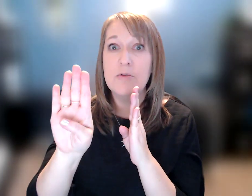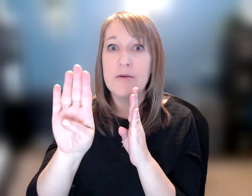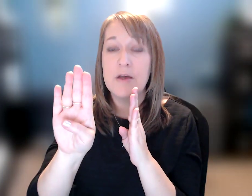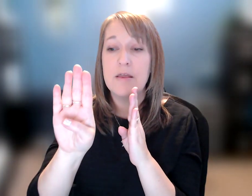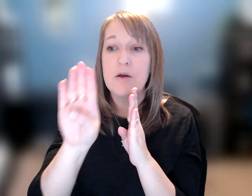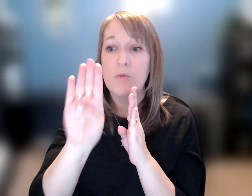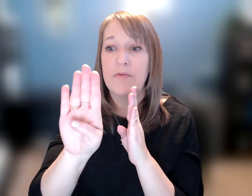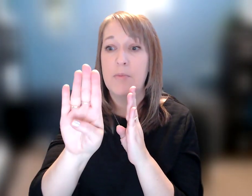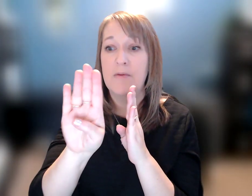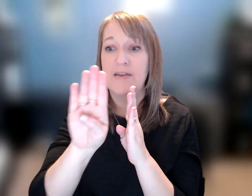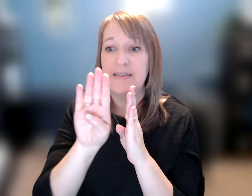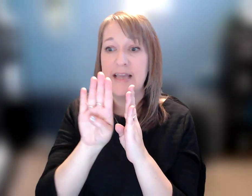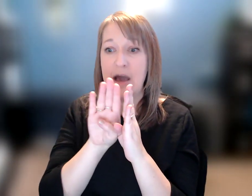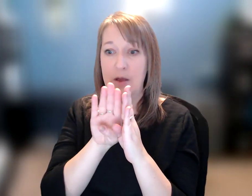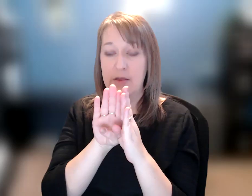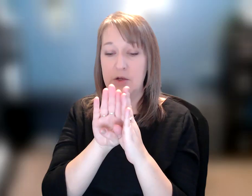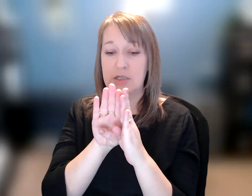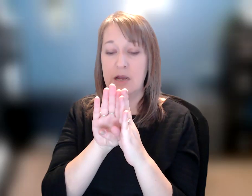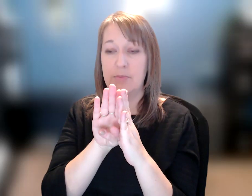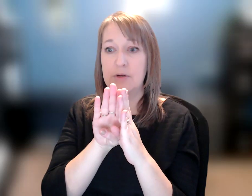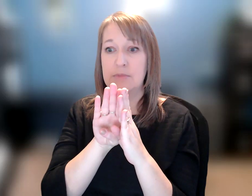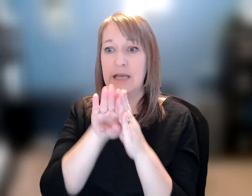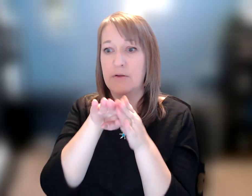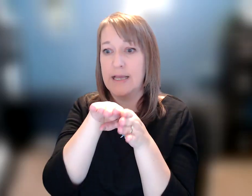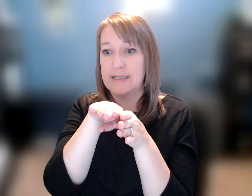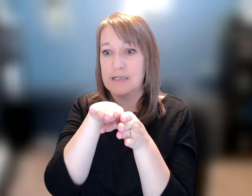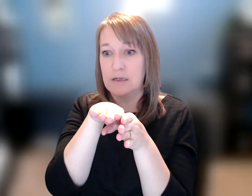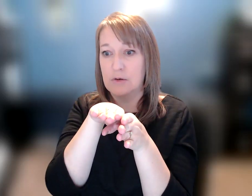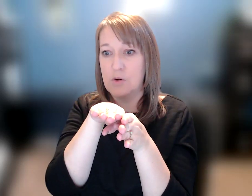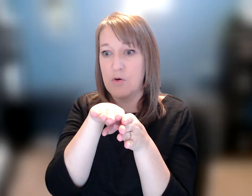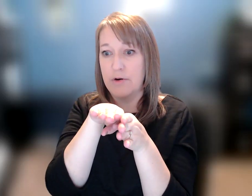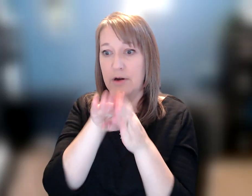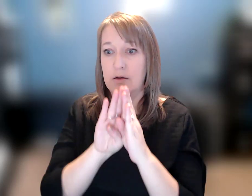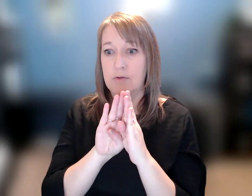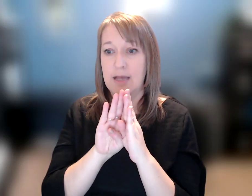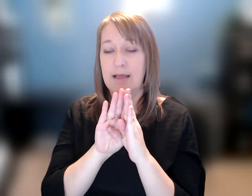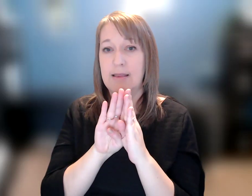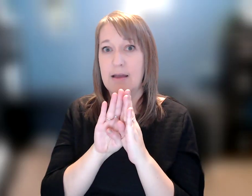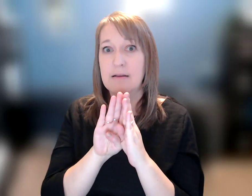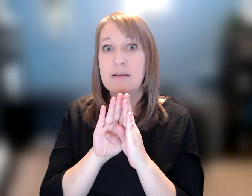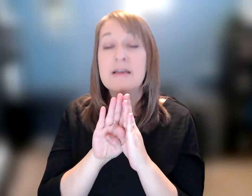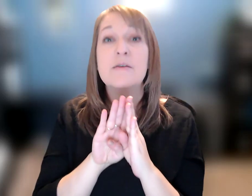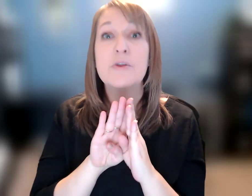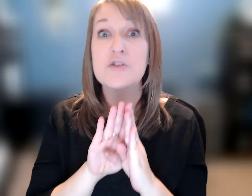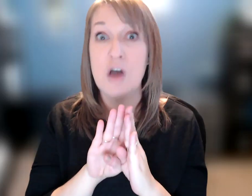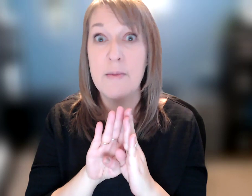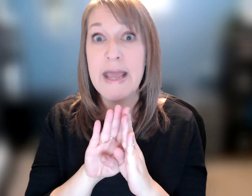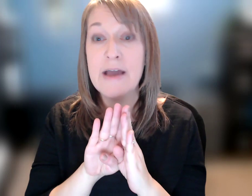write with, will have the palm facing out. And then you just kind of put them together like it's a little corner. Okay, like that. Then with your dominant hand,